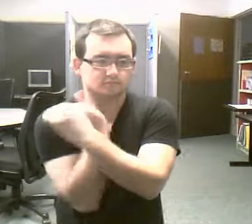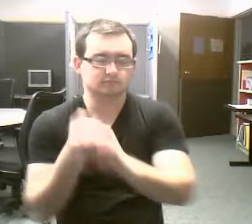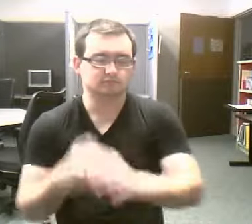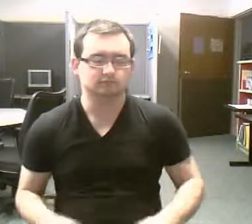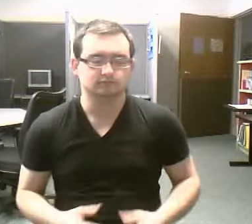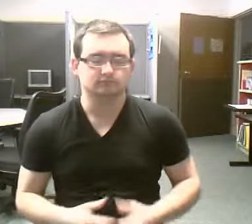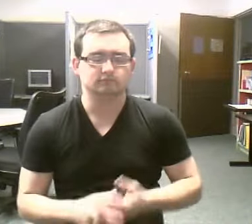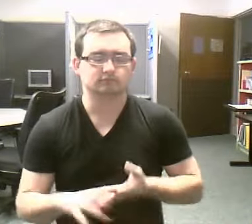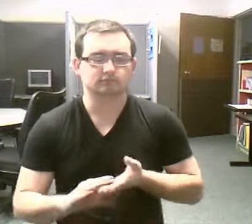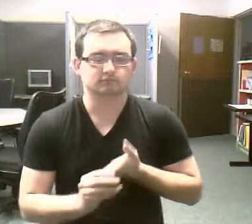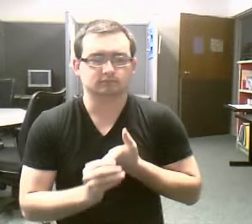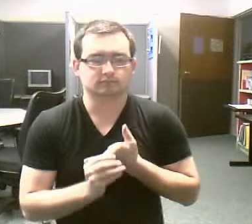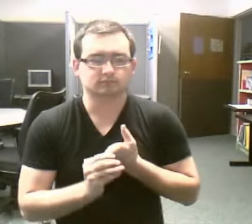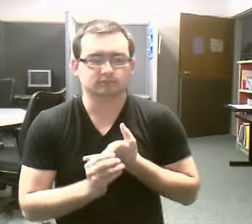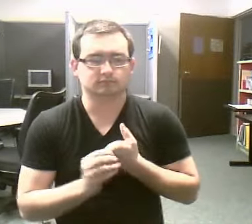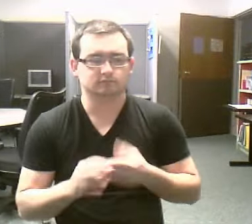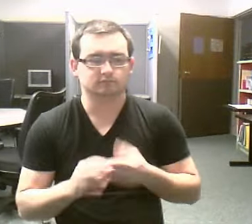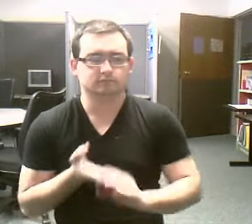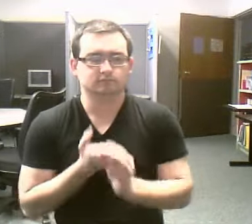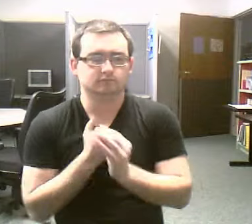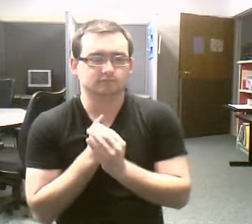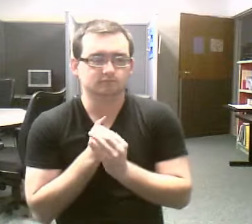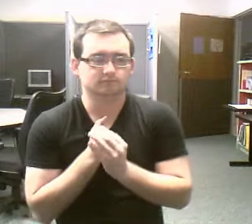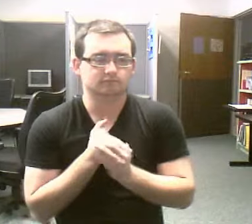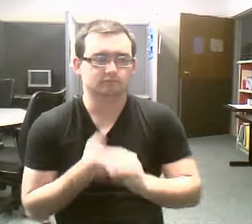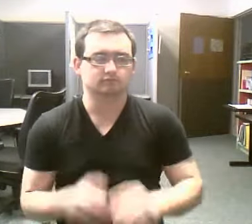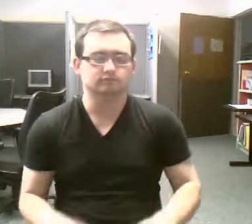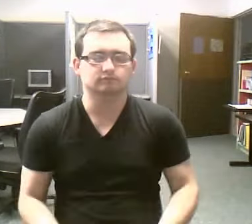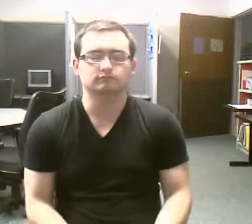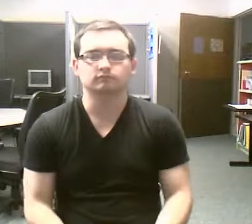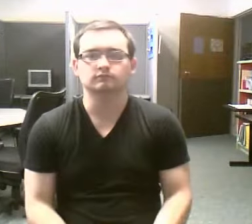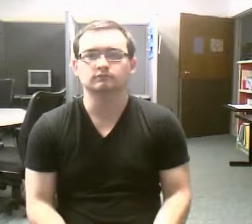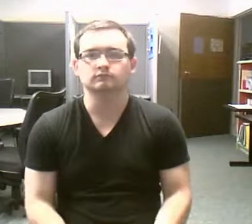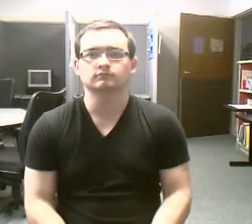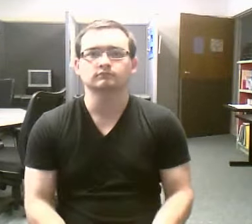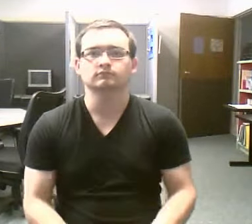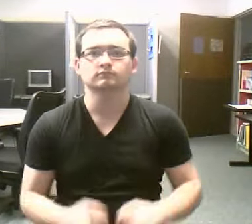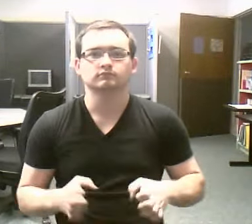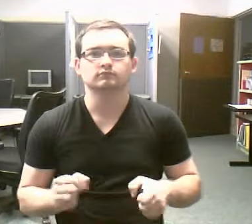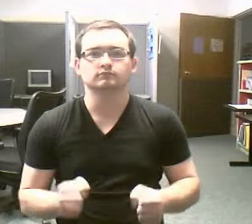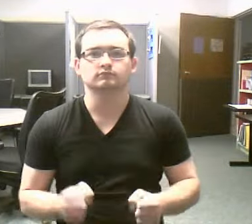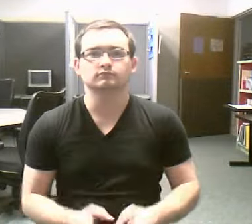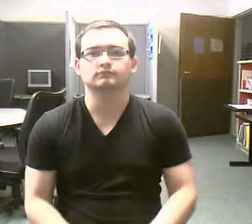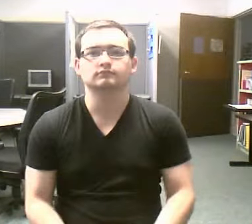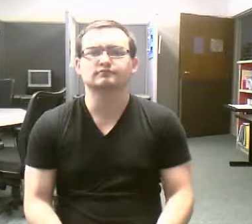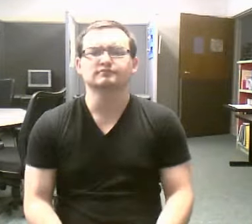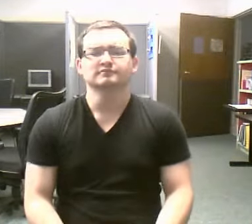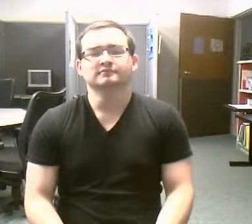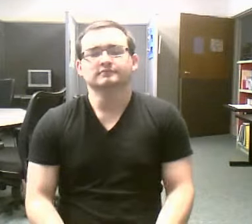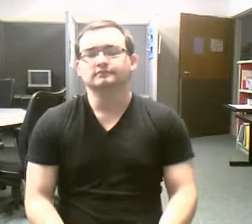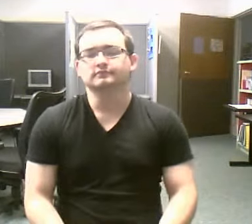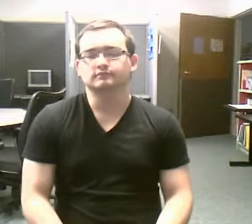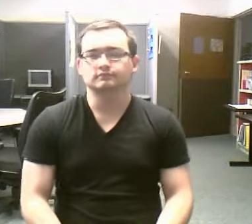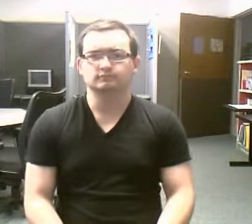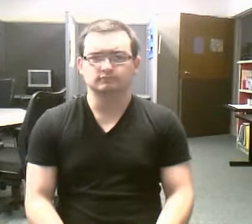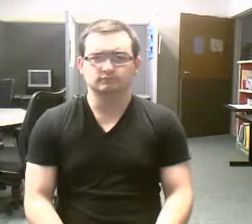usually in your entry-level Algebra 1 class tests, usually your first test. And we're going to be talking about different types of